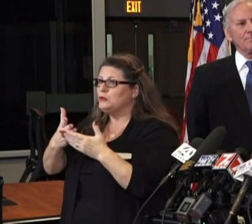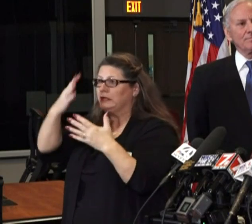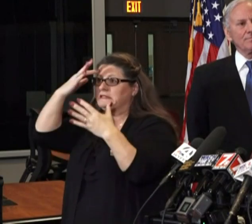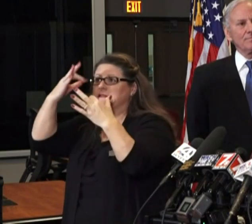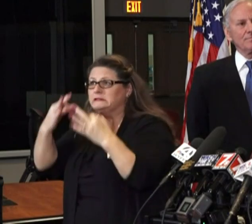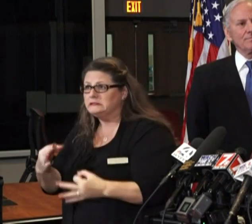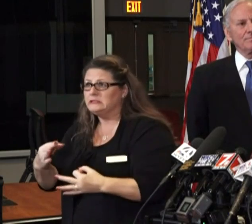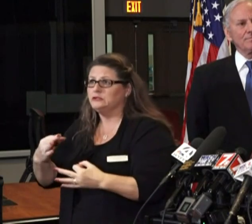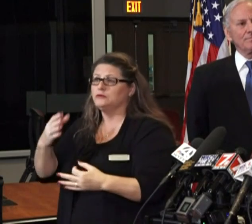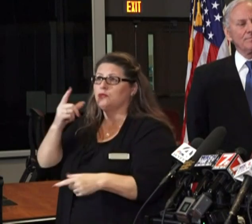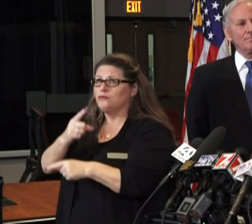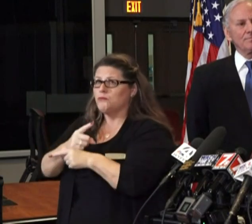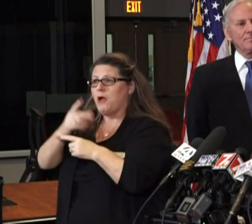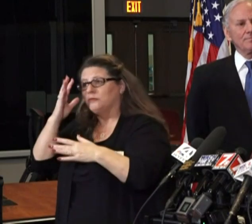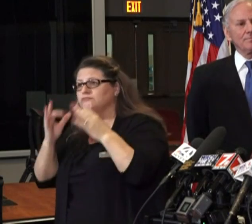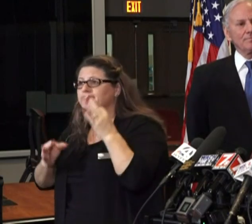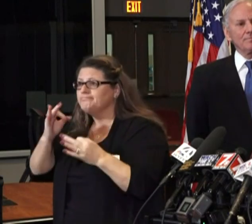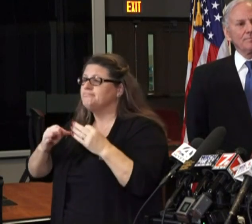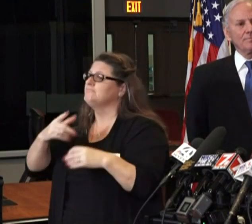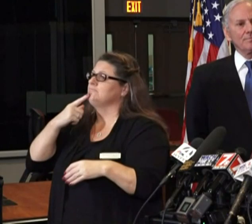that. It's important.